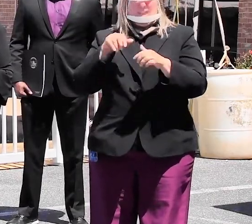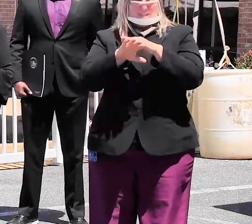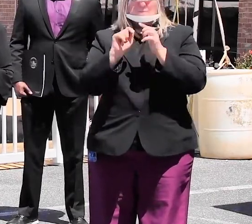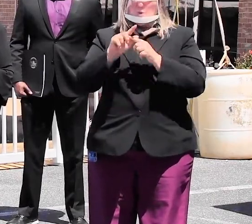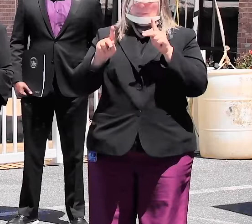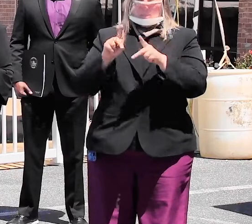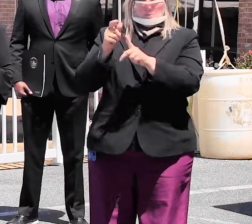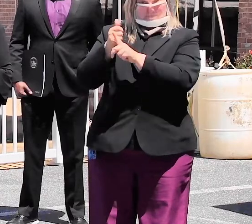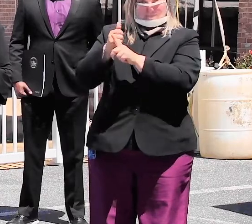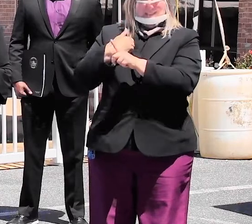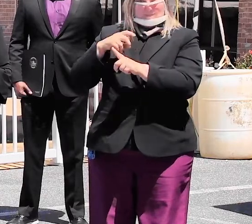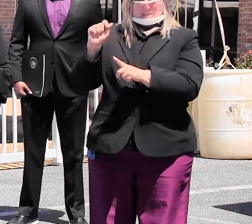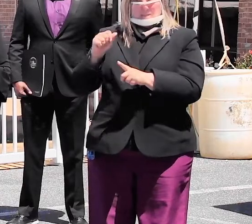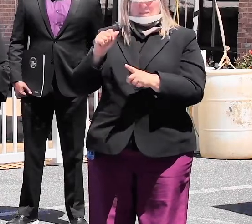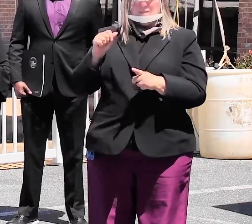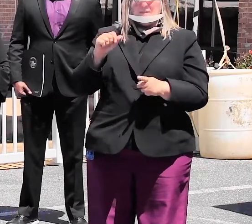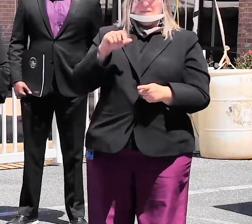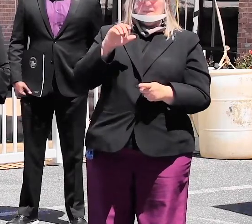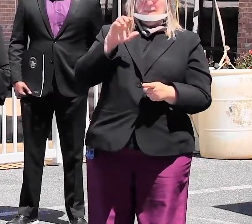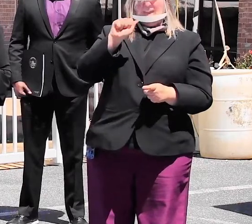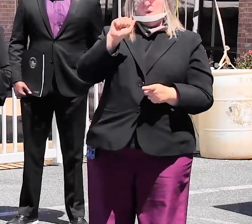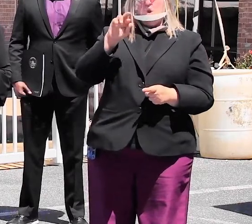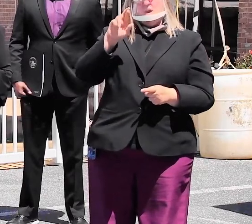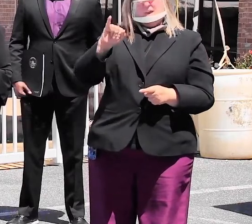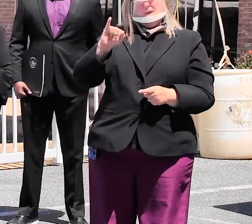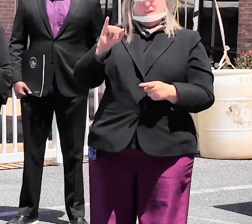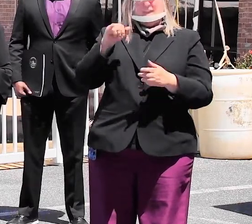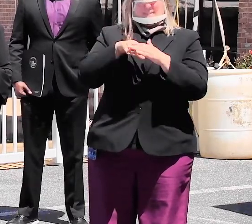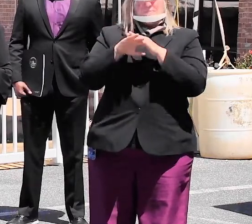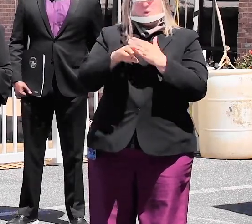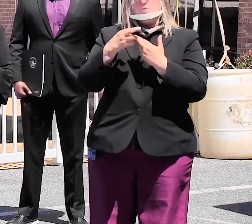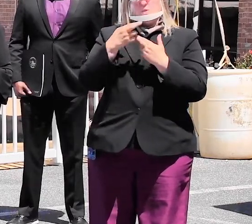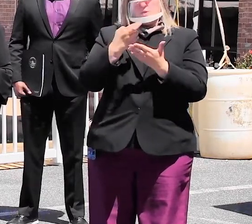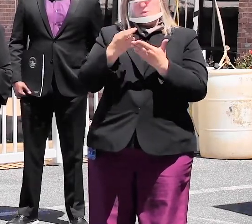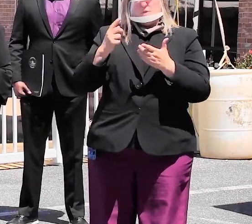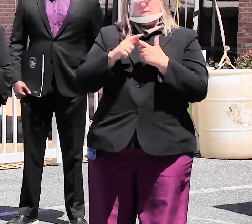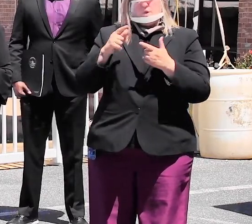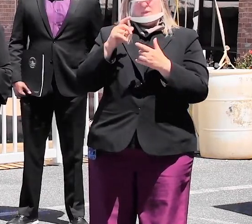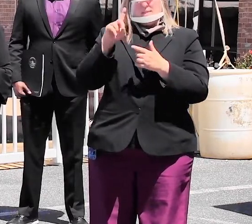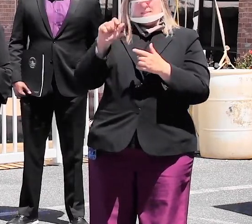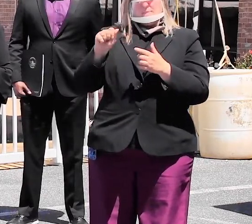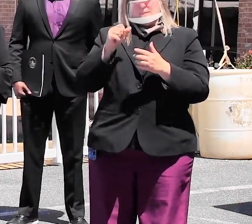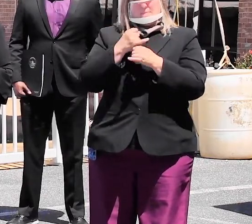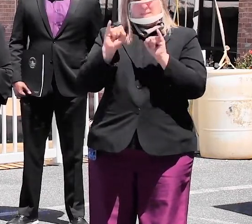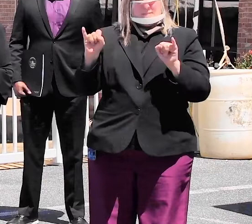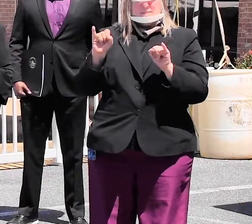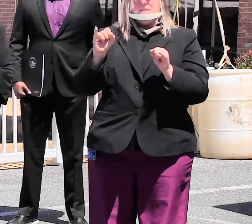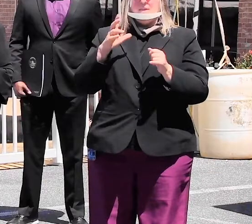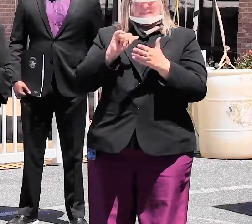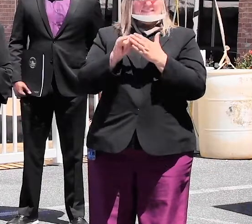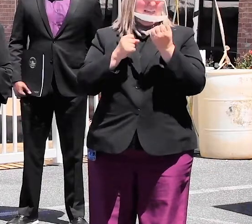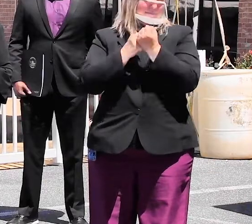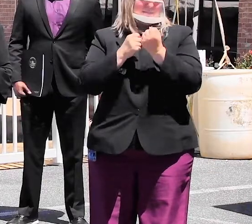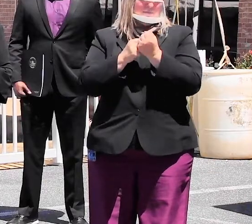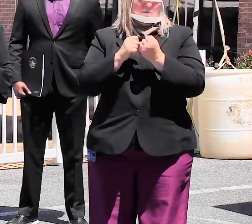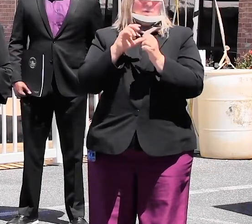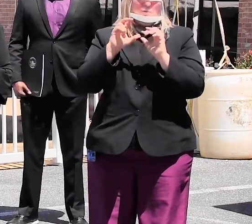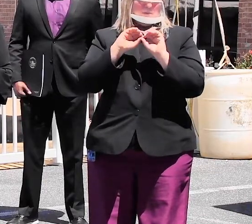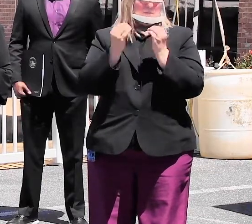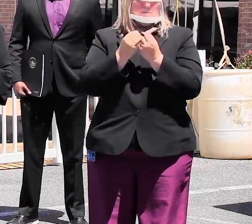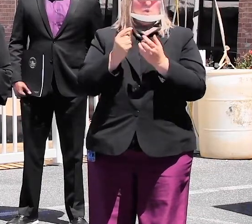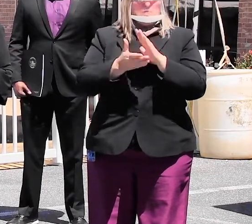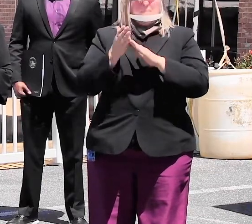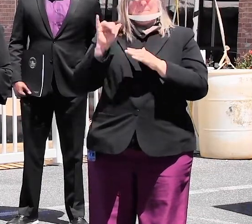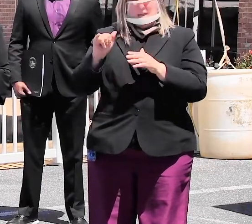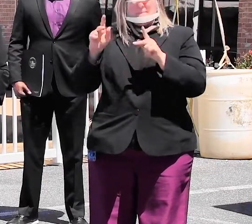disabilities. ARI, Accessible Resources for Independence, is a disability resource and advocacy organization run by people with disabilities, for people